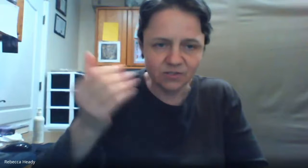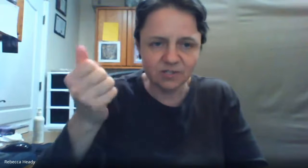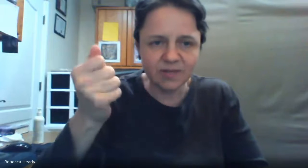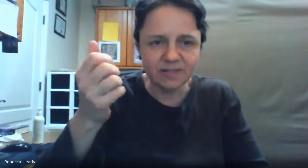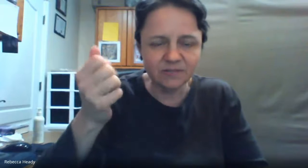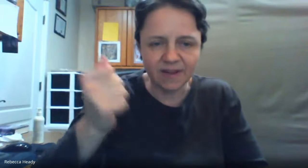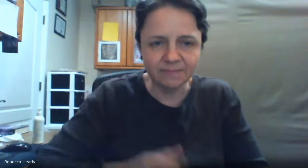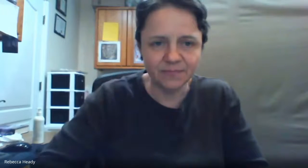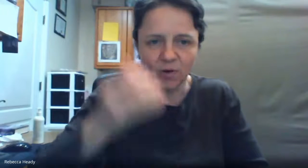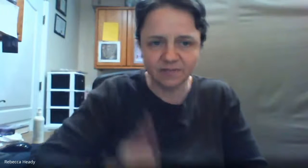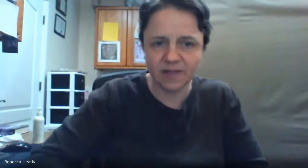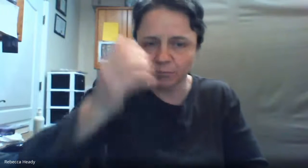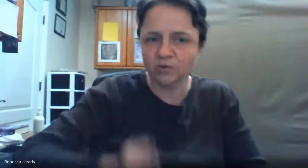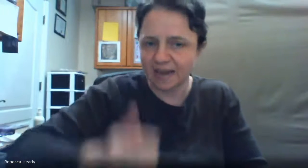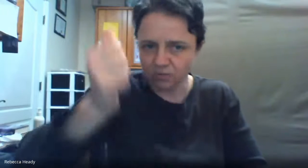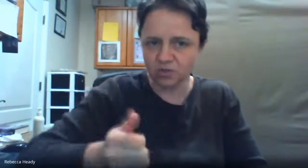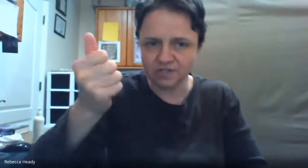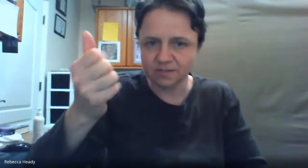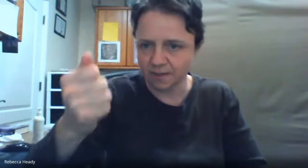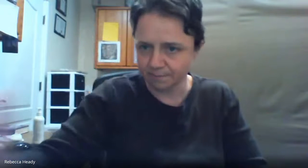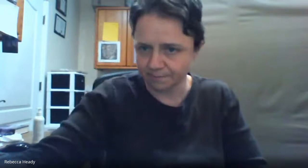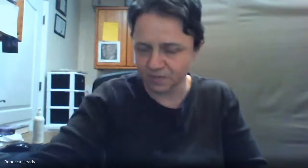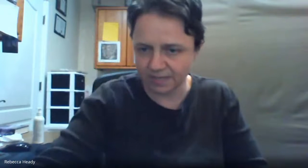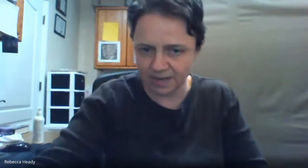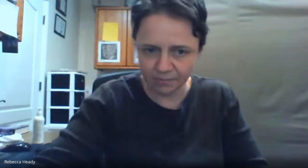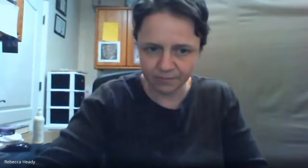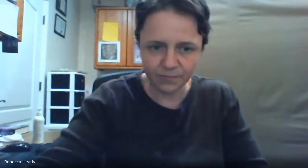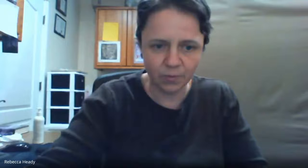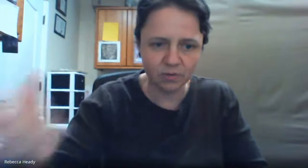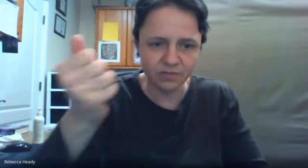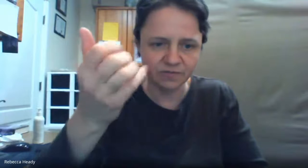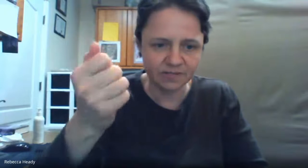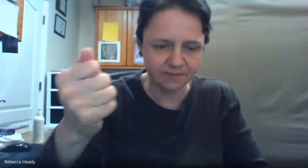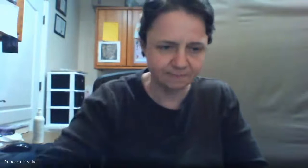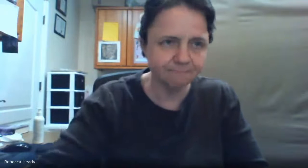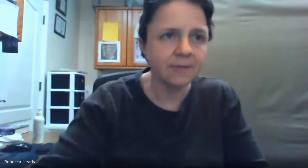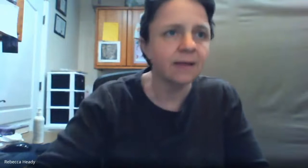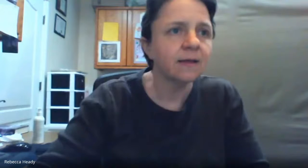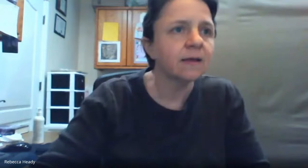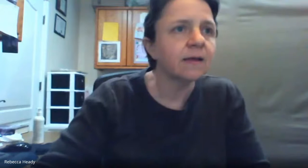Just squeezing it is fine. You don't have to like pull down. You can just, yep, just in and out. Open and close your fist.